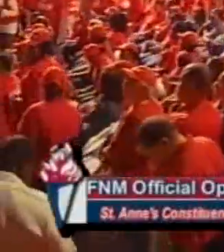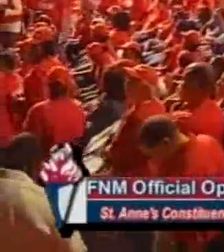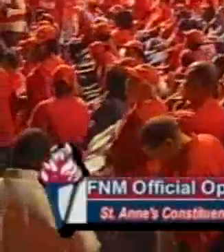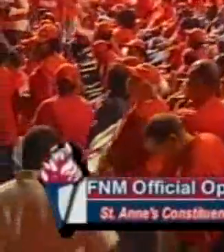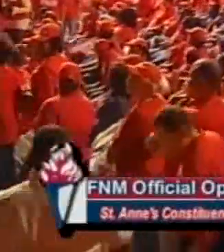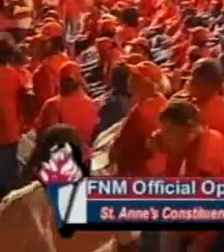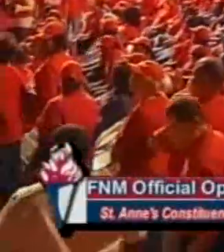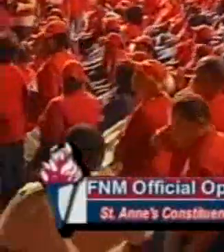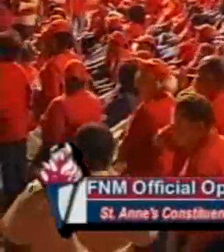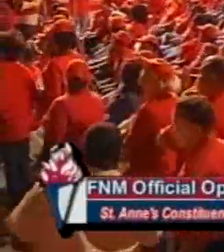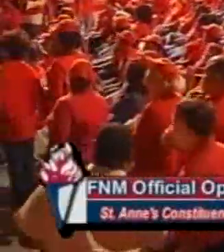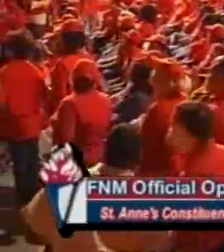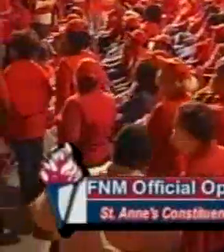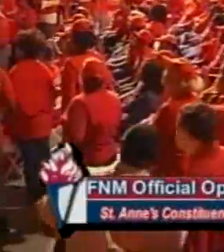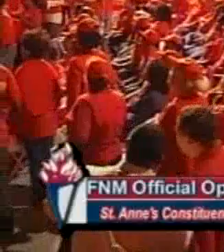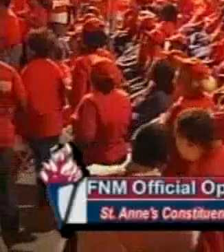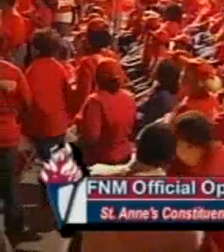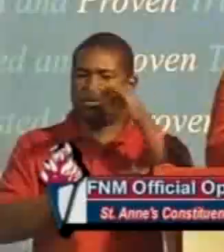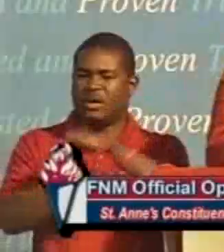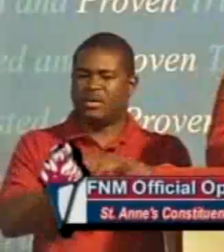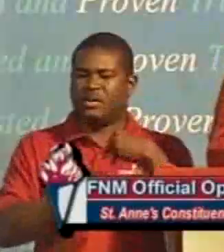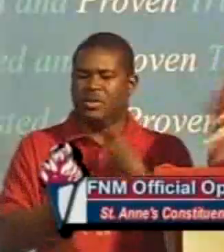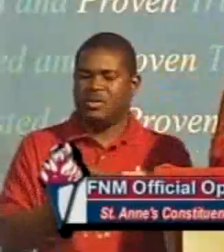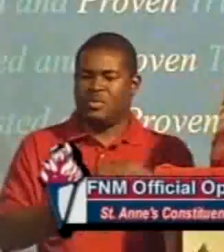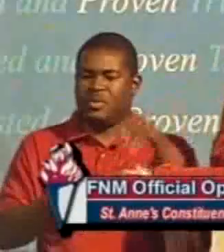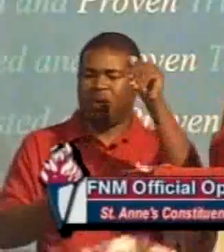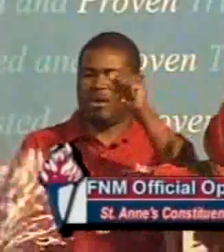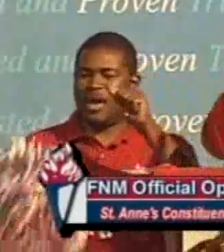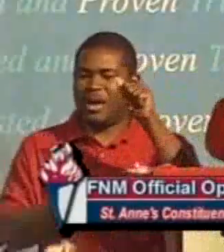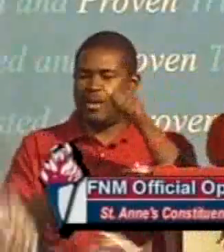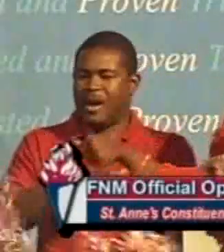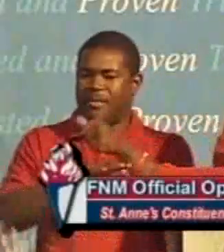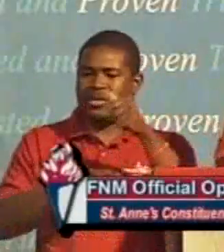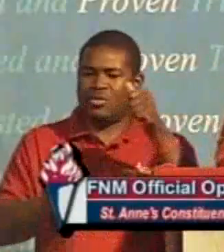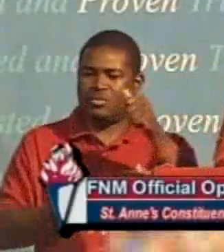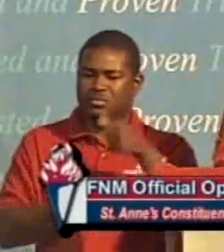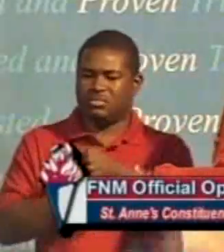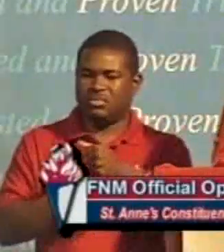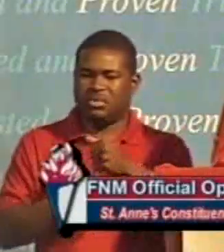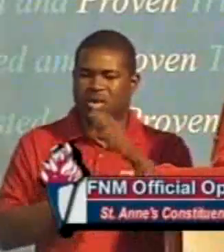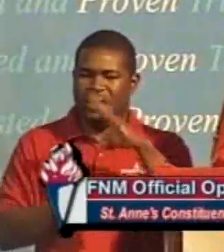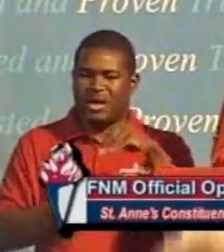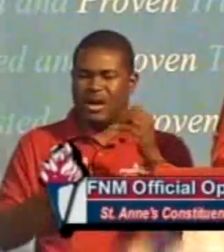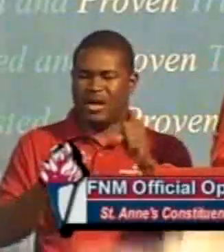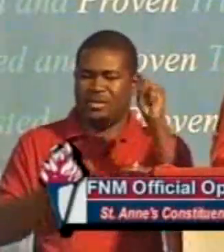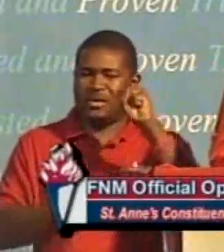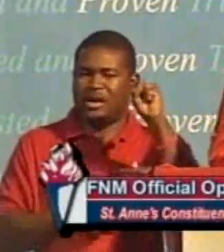On Thursday night, we'll be in Marshall, Abaco. On Saturday night, we'll be in Grand Bahama.